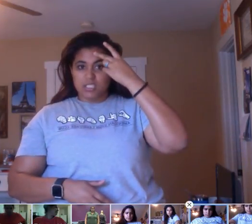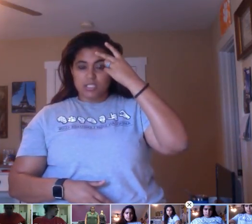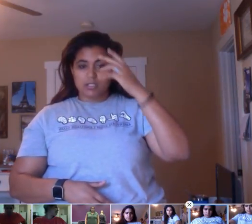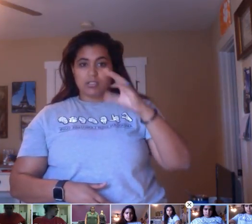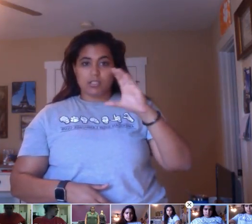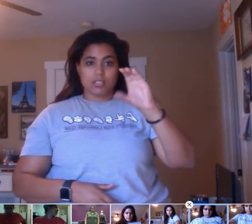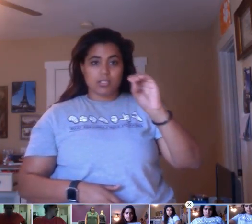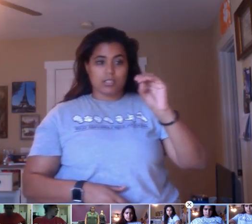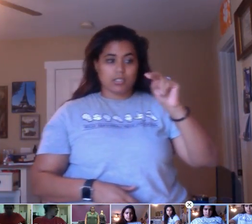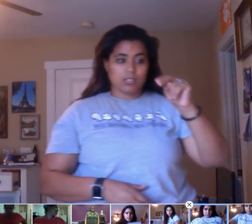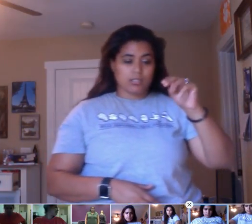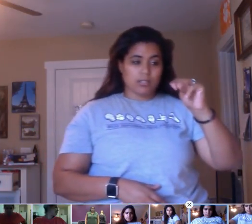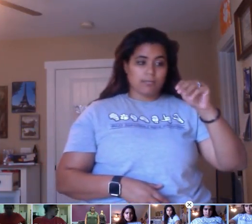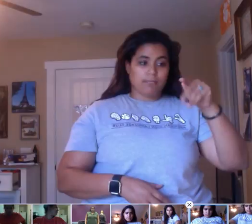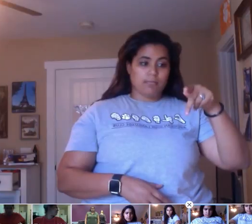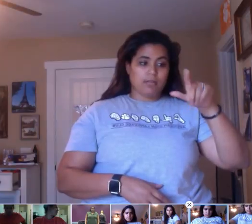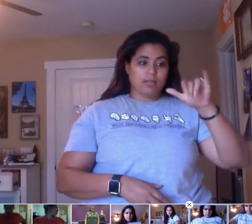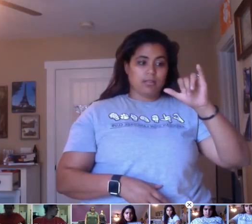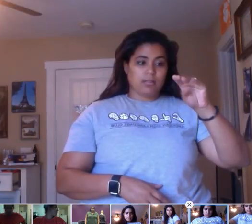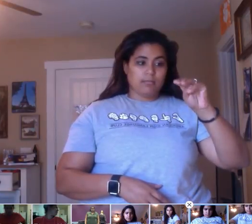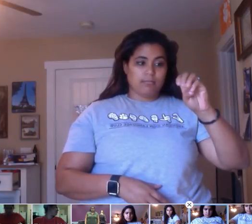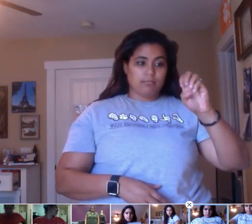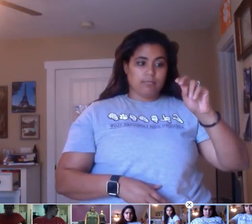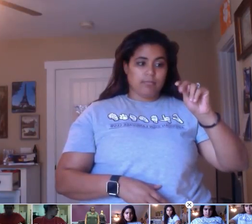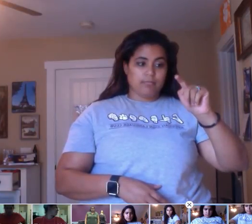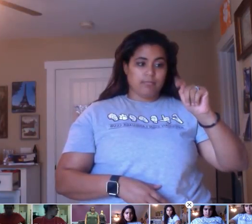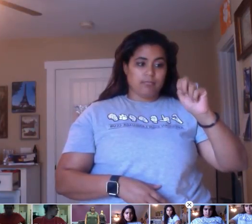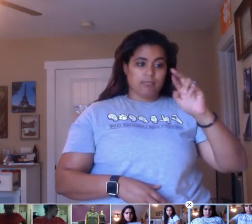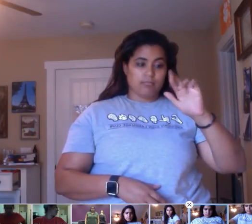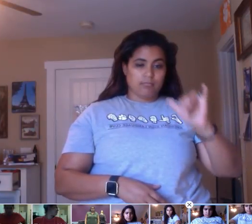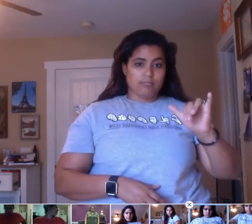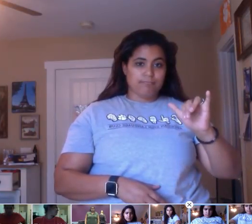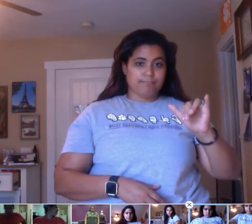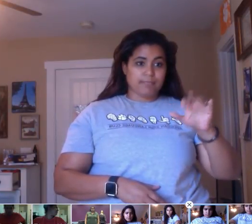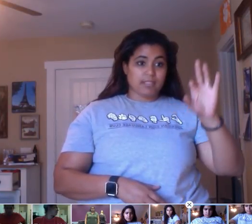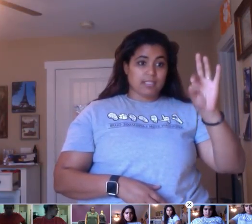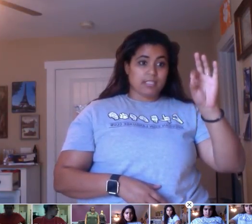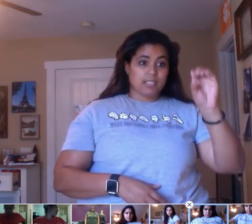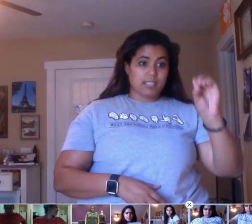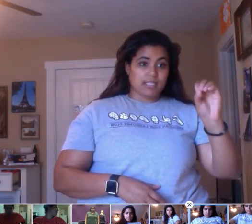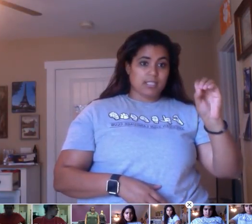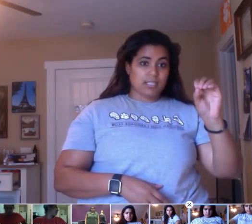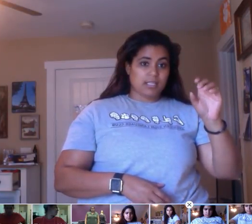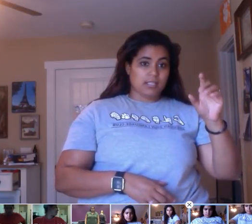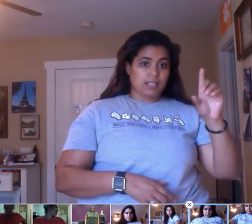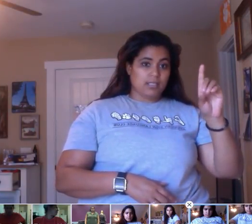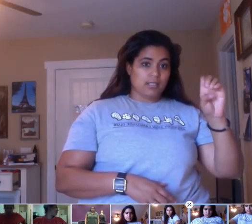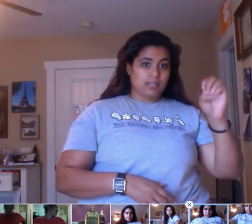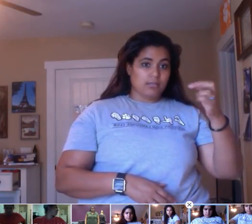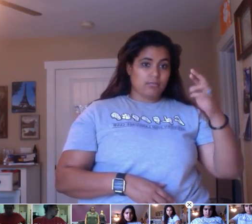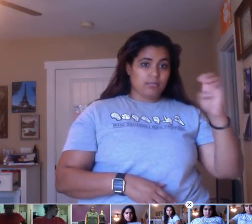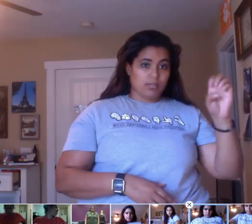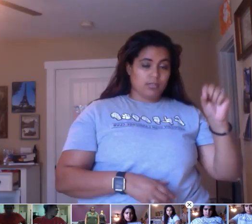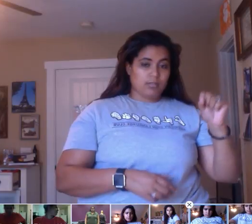Don't mix it up and misunderstand complementary for supplementary.